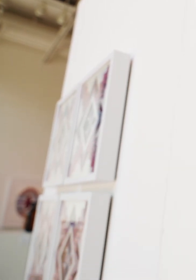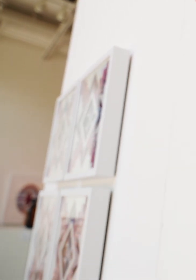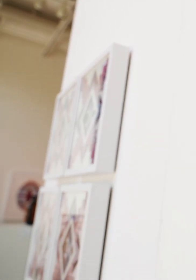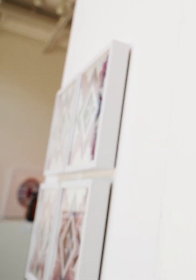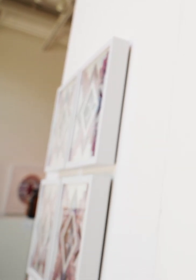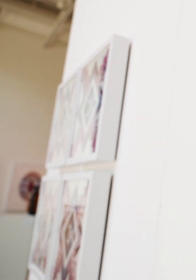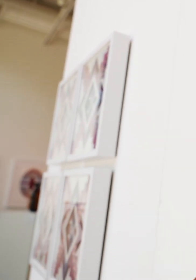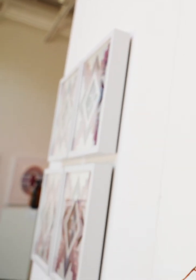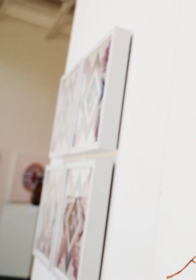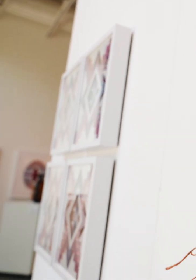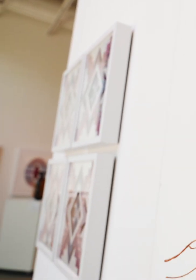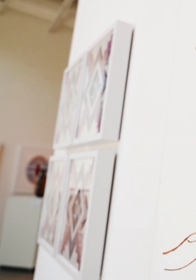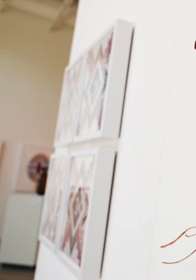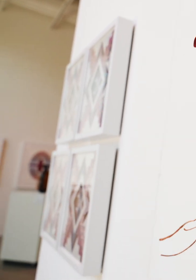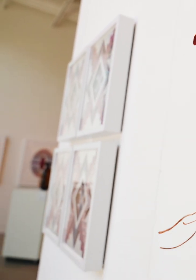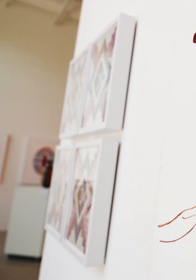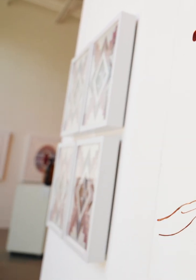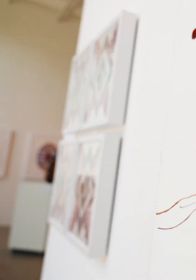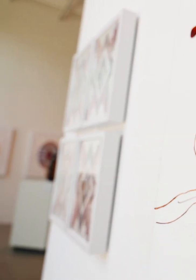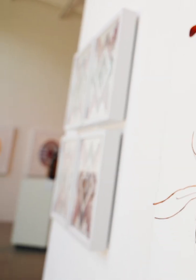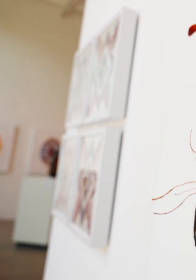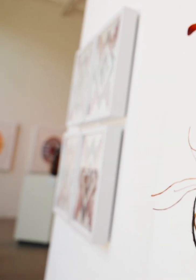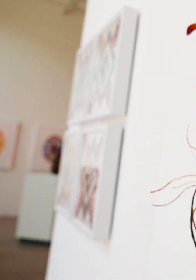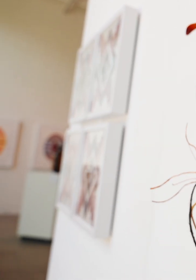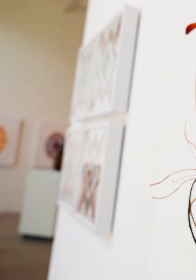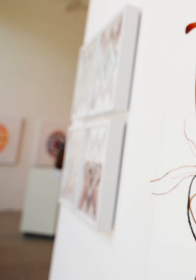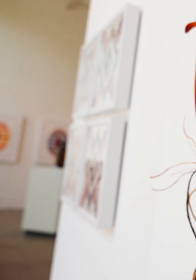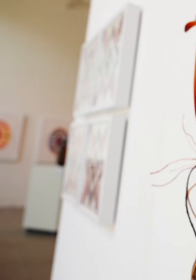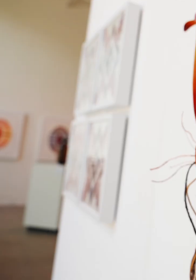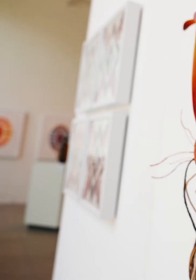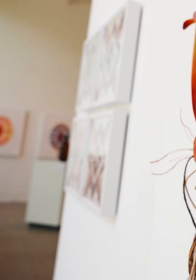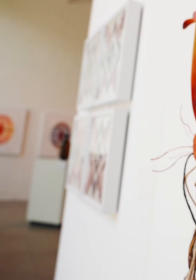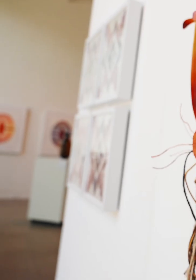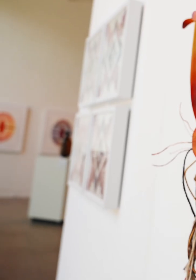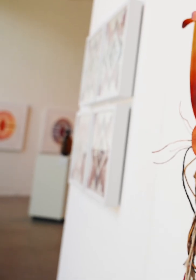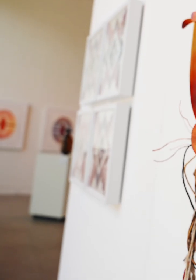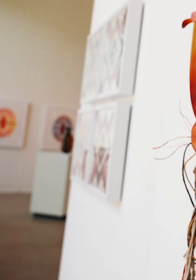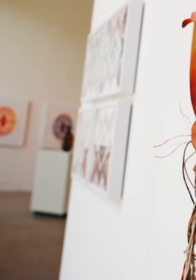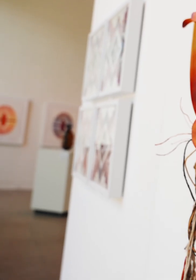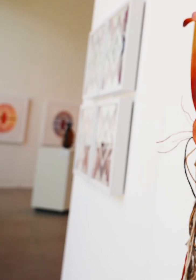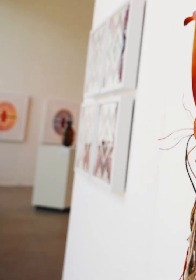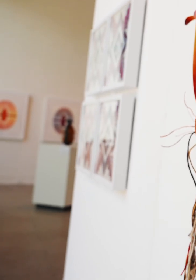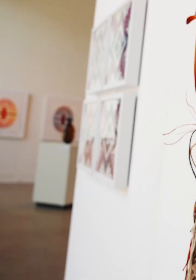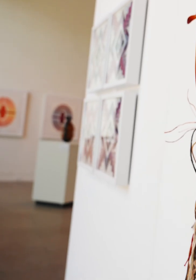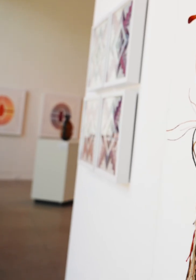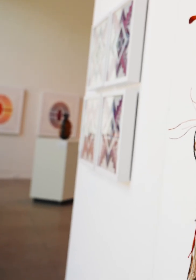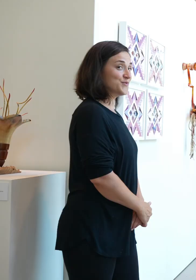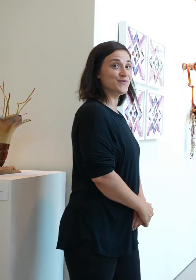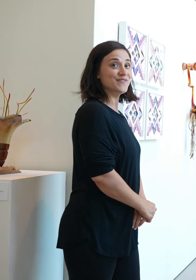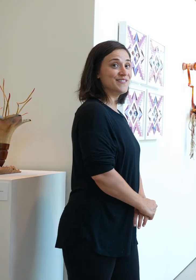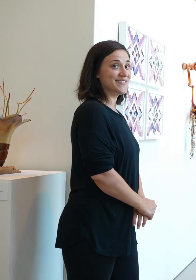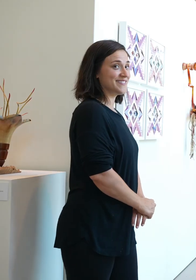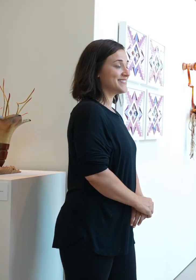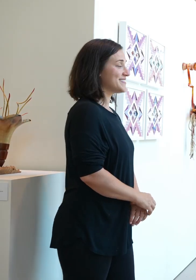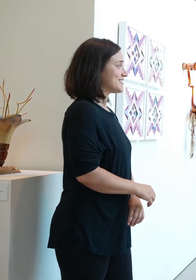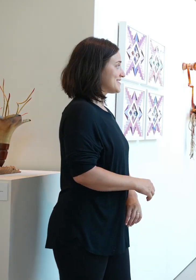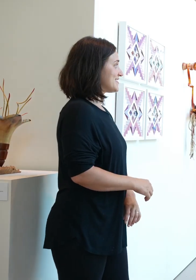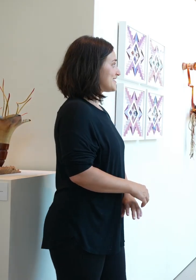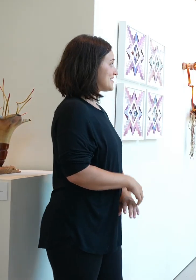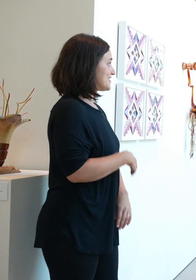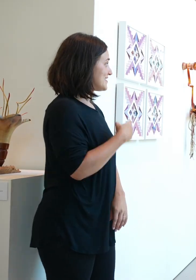pieces. It's not a varmint, but it is as the show says, rare